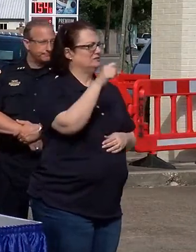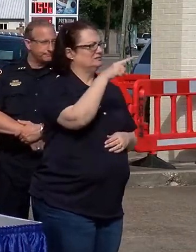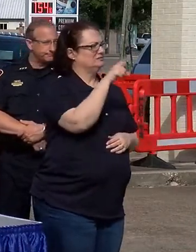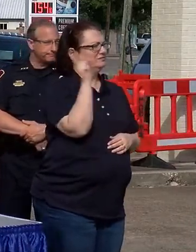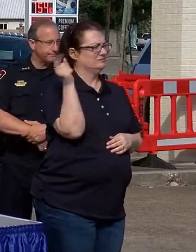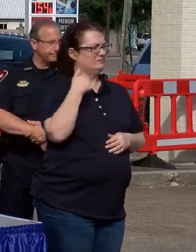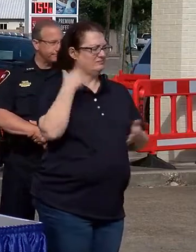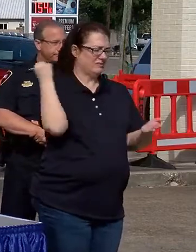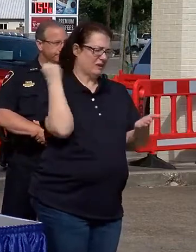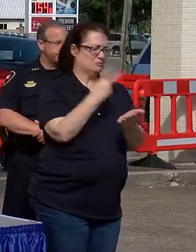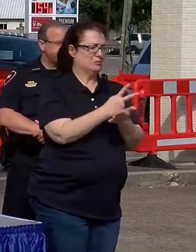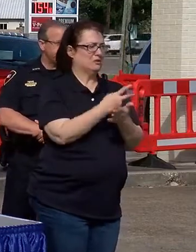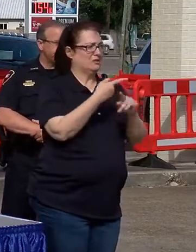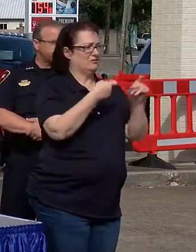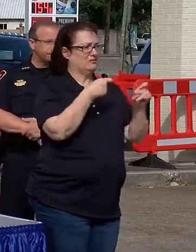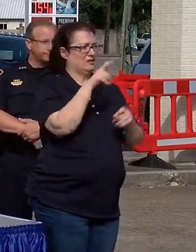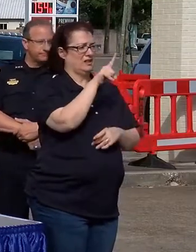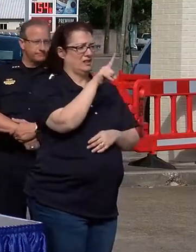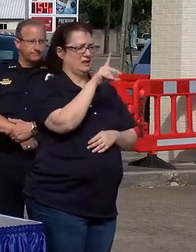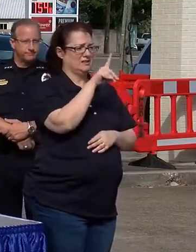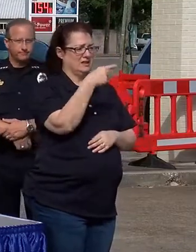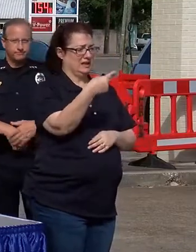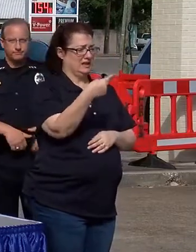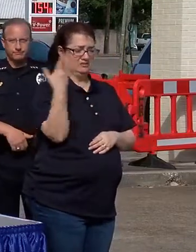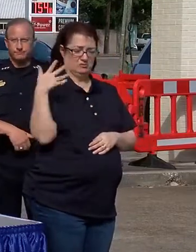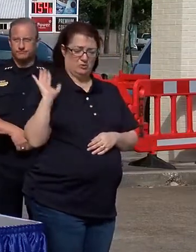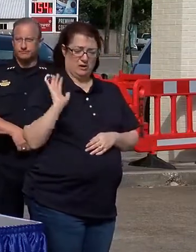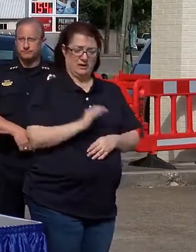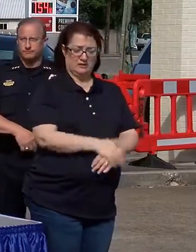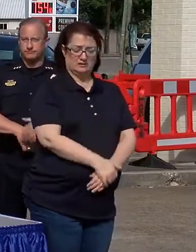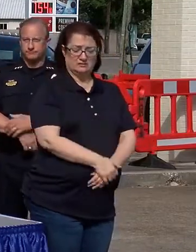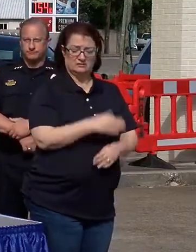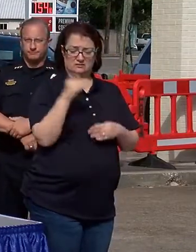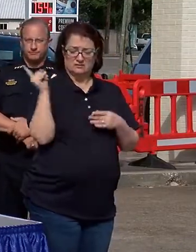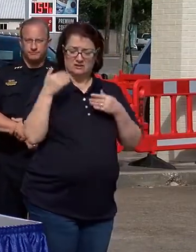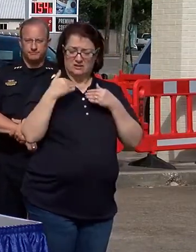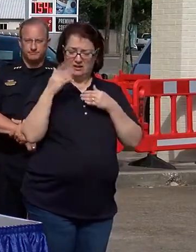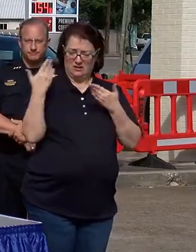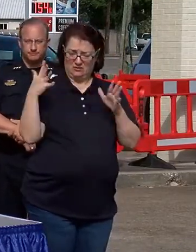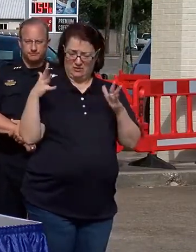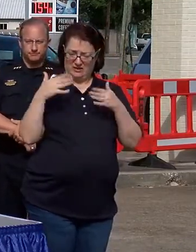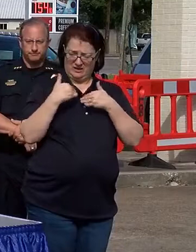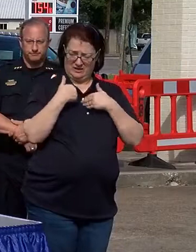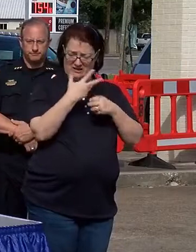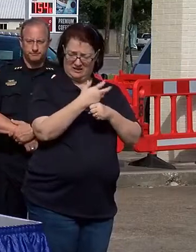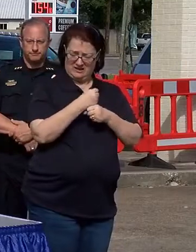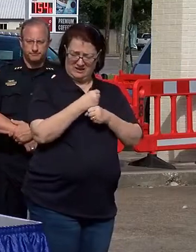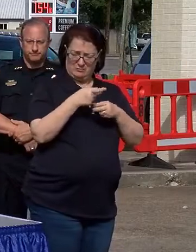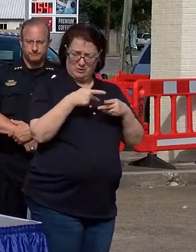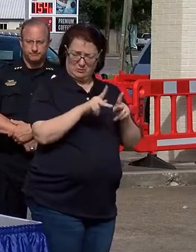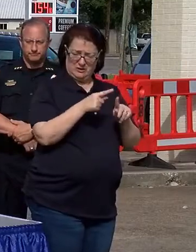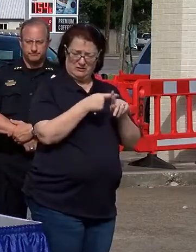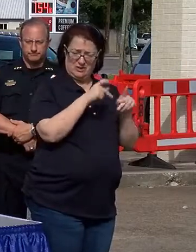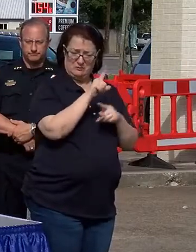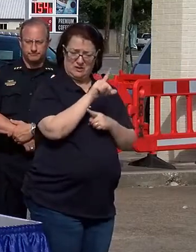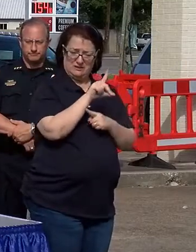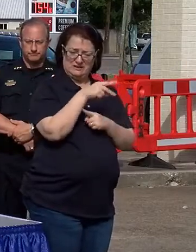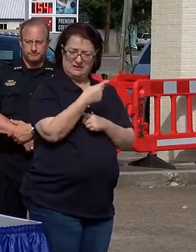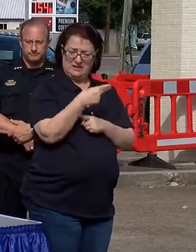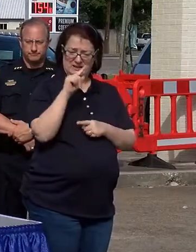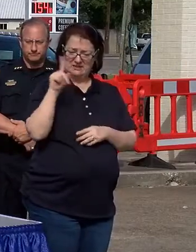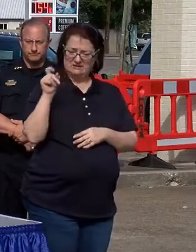explicit approval on this plan from Louisiana Department of Health? Can you say that again? Have you gotten explicit approval on this plan from the Louisiana Department of